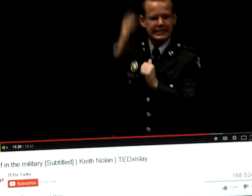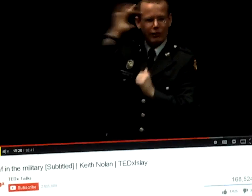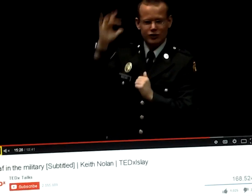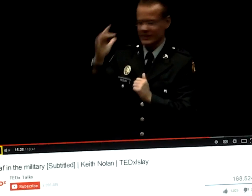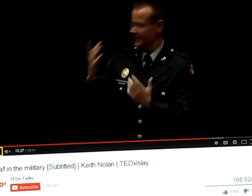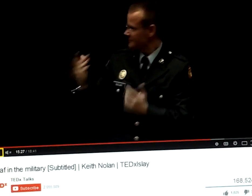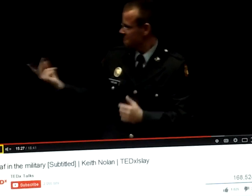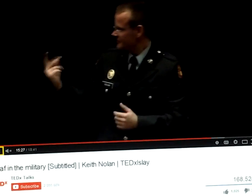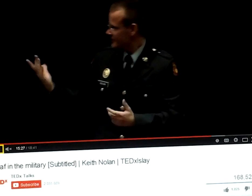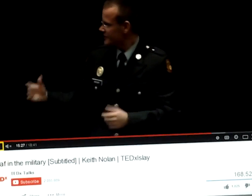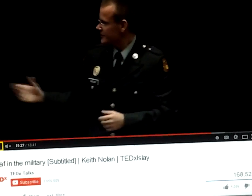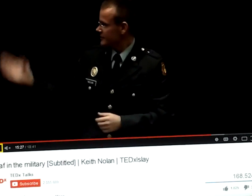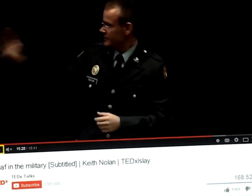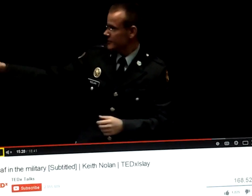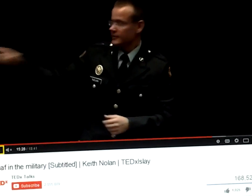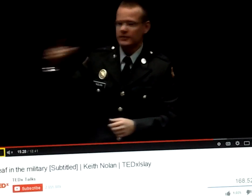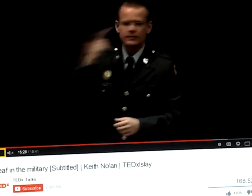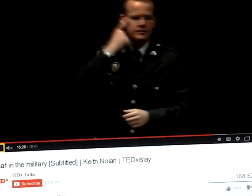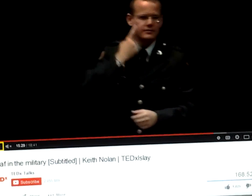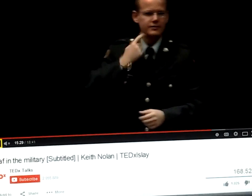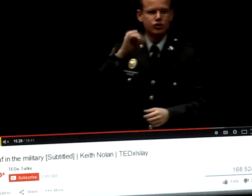So this guy, he had an accent.